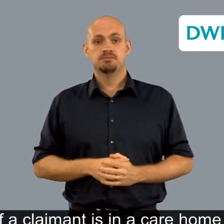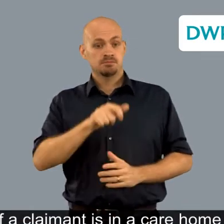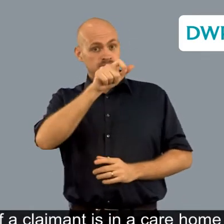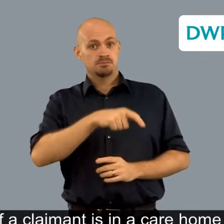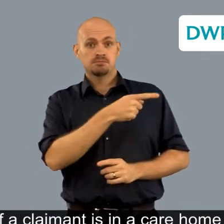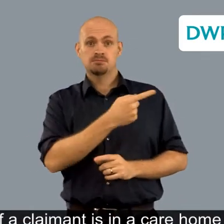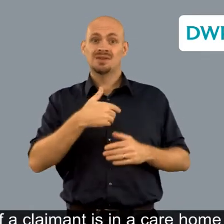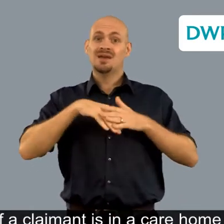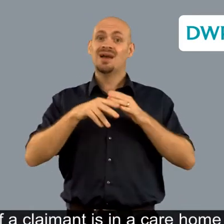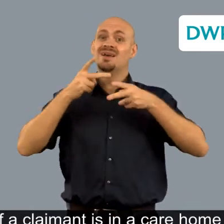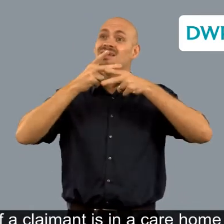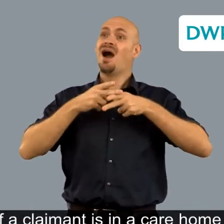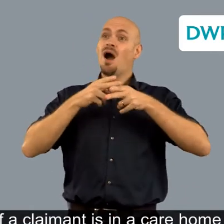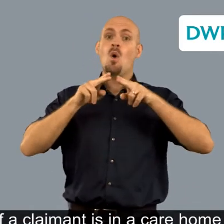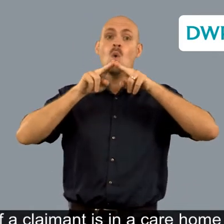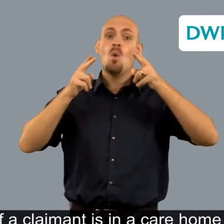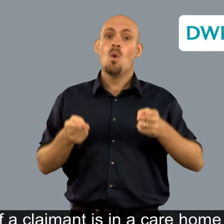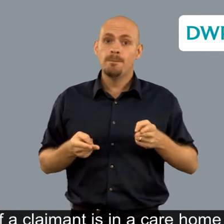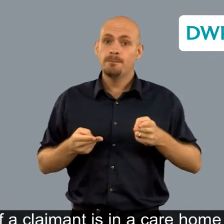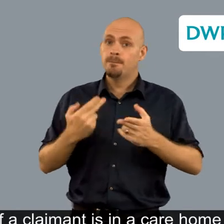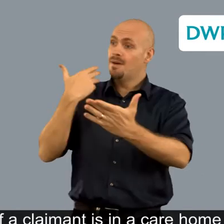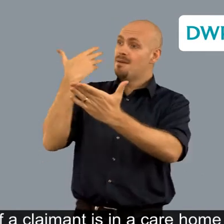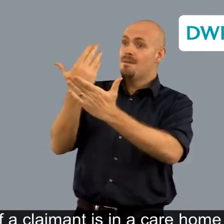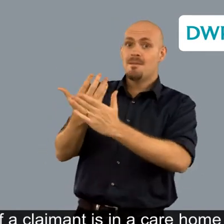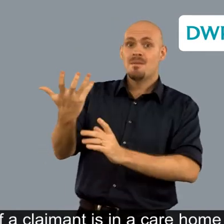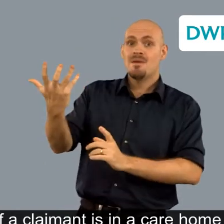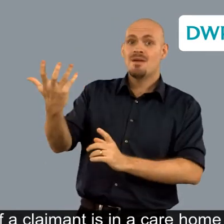If a claimant is in a care home at the date of entitlement,